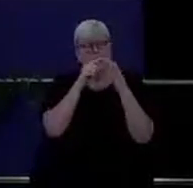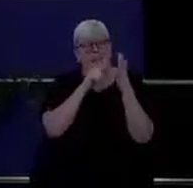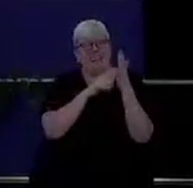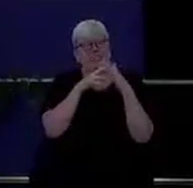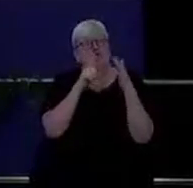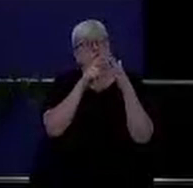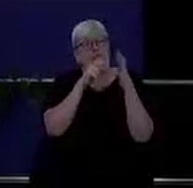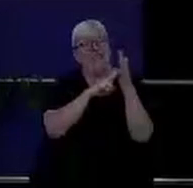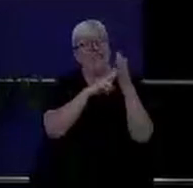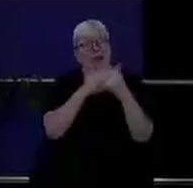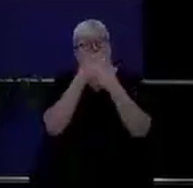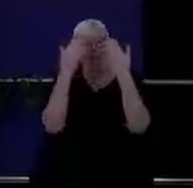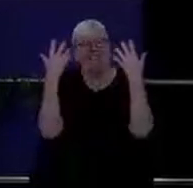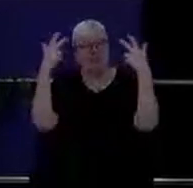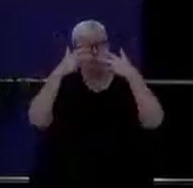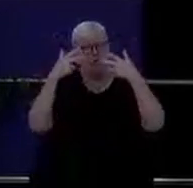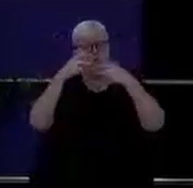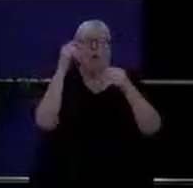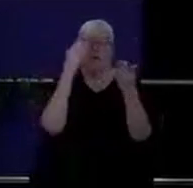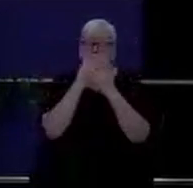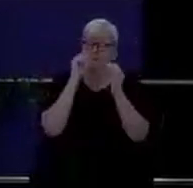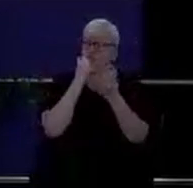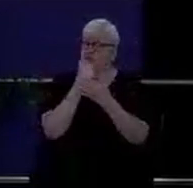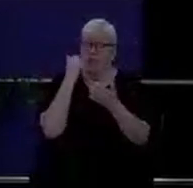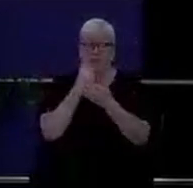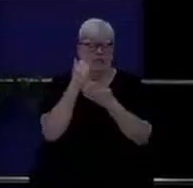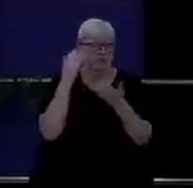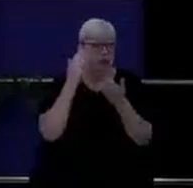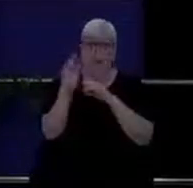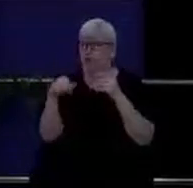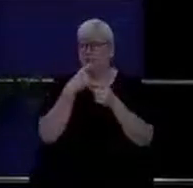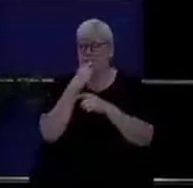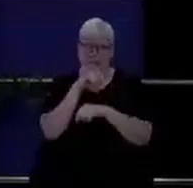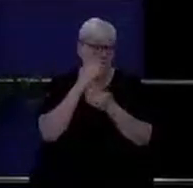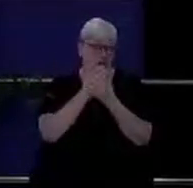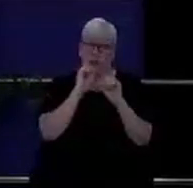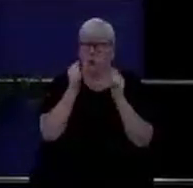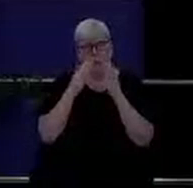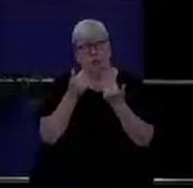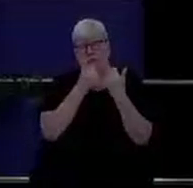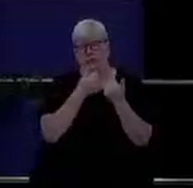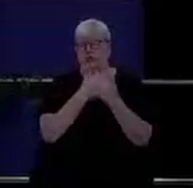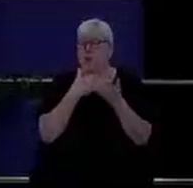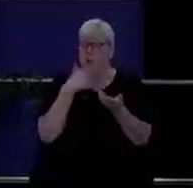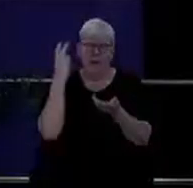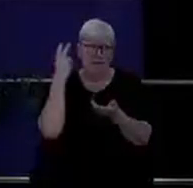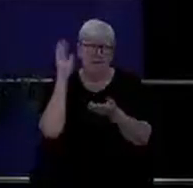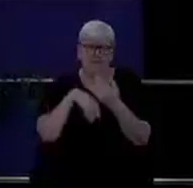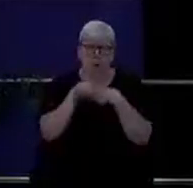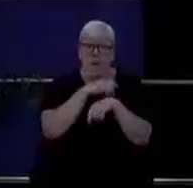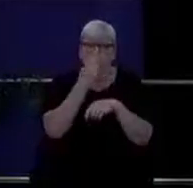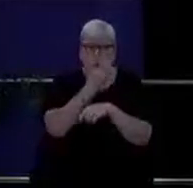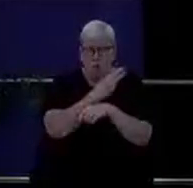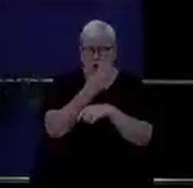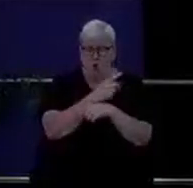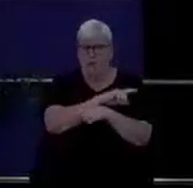Shadow, and again, is brilliant. And I'm not just saying this, these are genuinely really good books. So we're going to hear a little bit from both, and